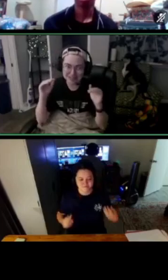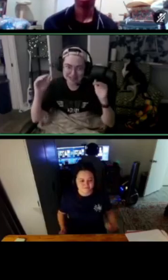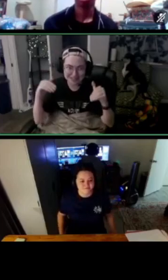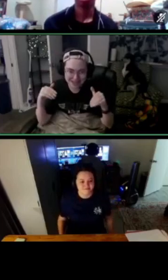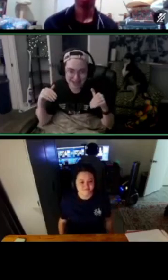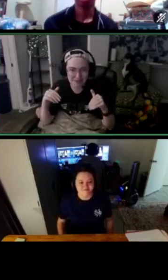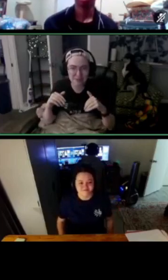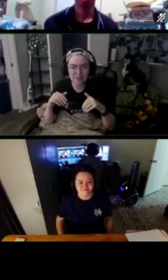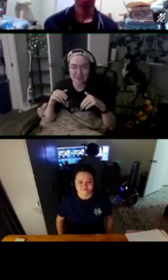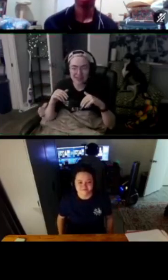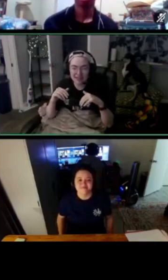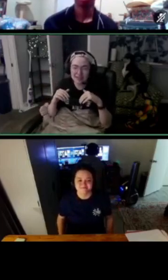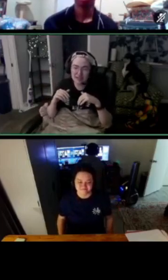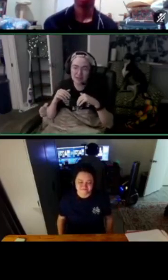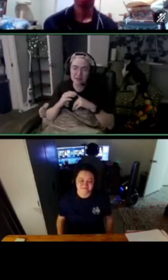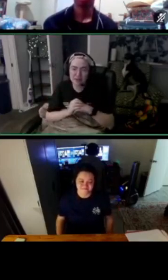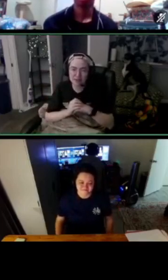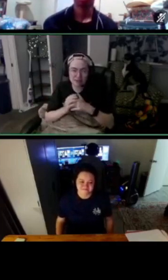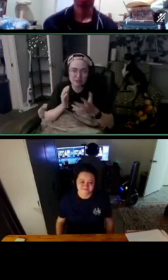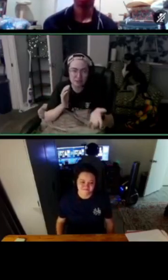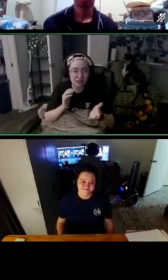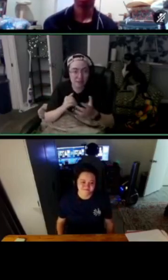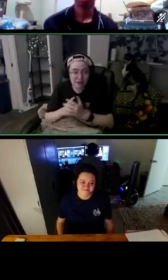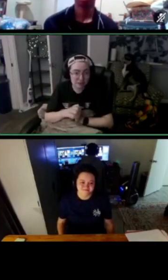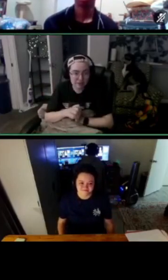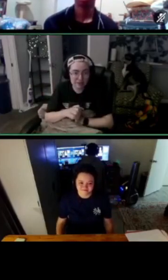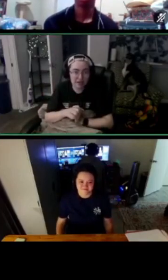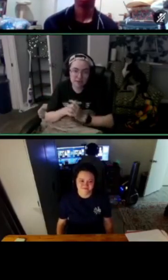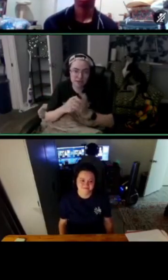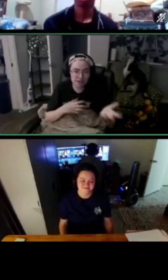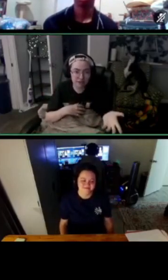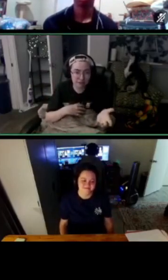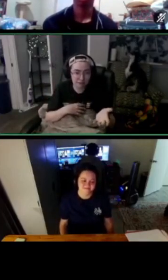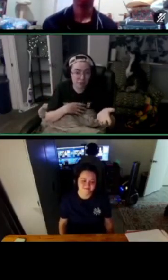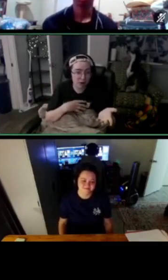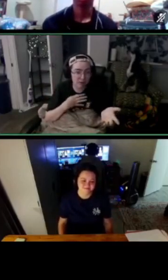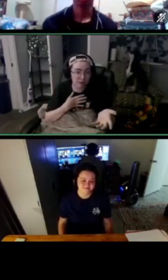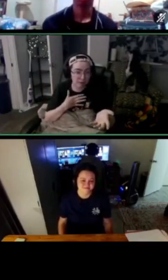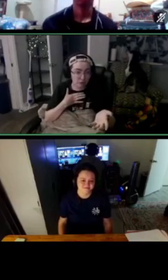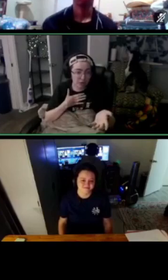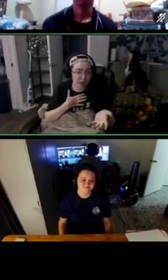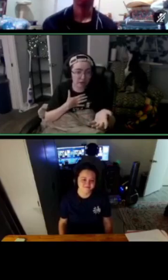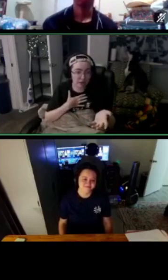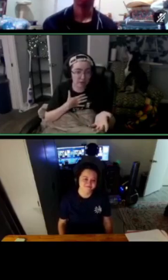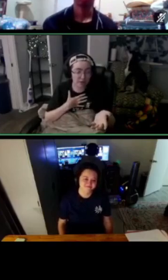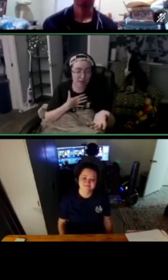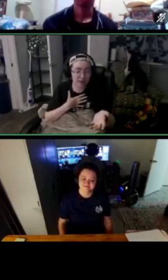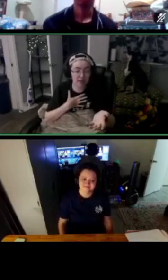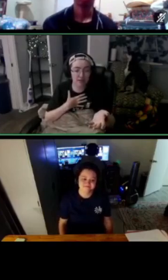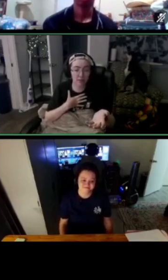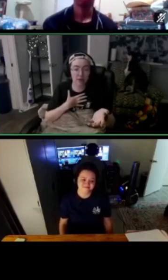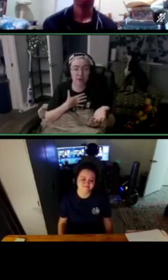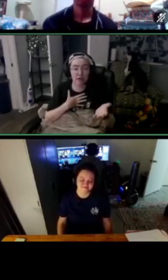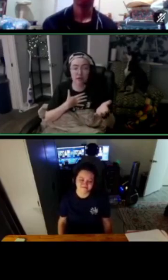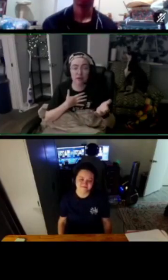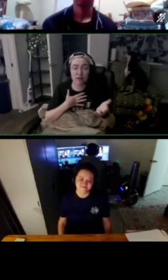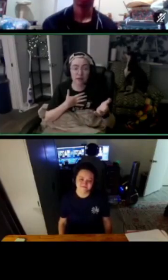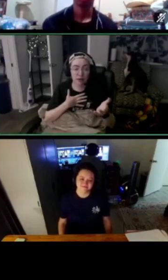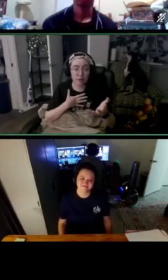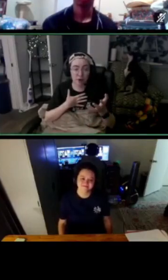single time. And so there's also like a possibility, especially if Robin, if you'd be down for something like this, where, Robin